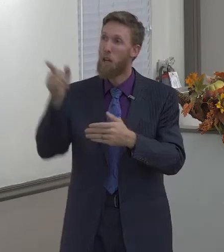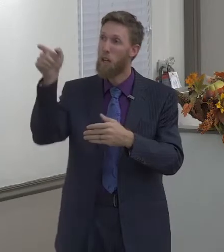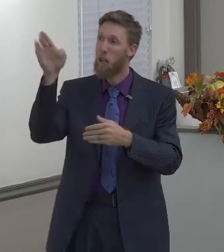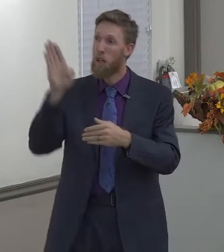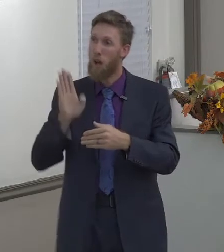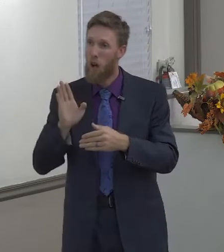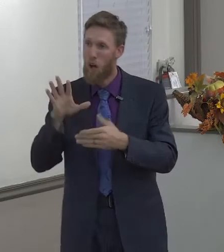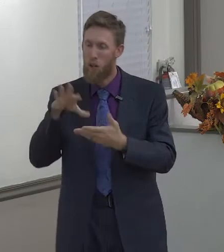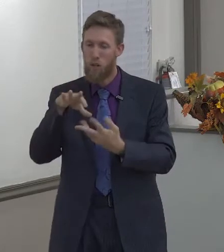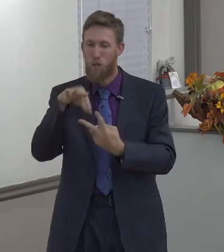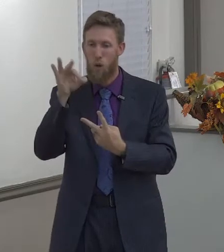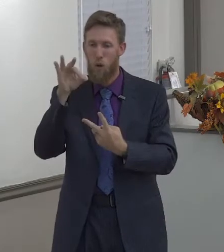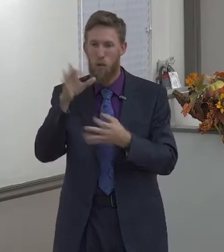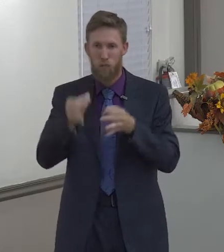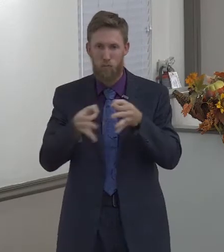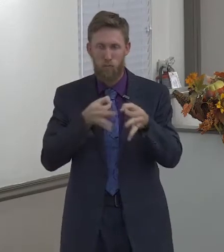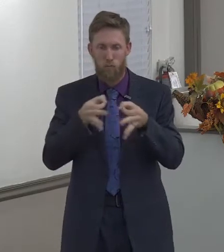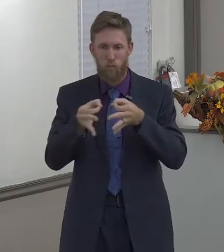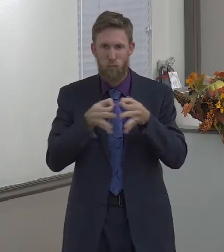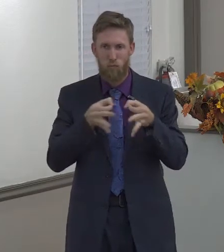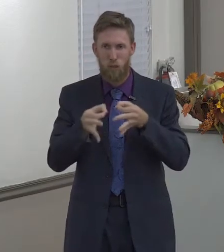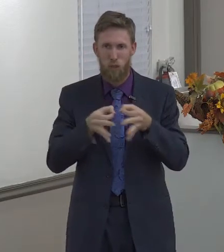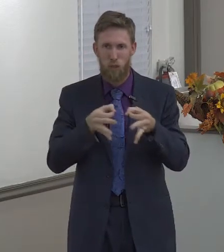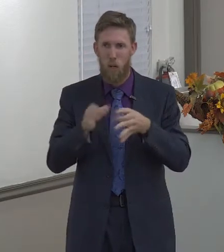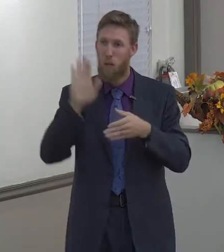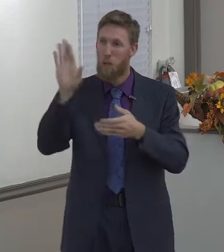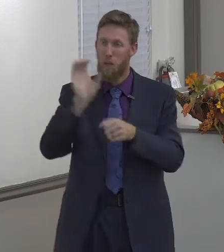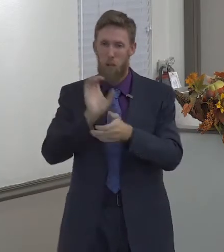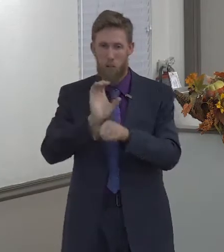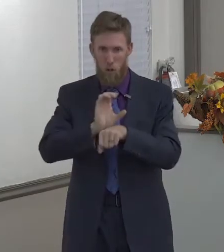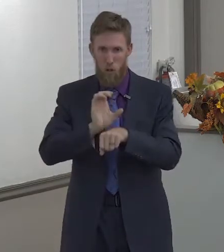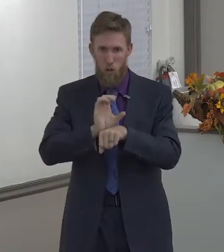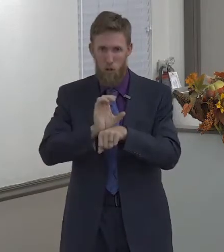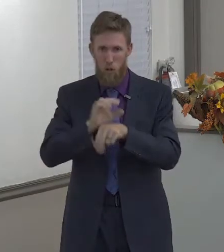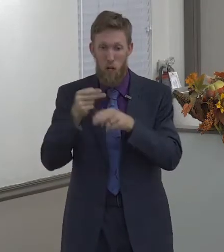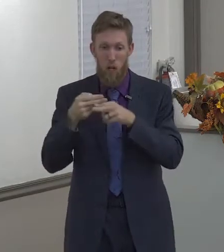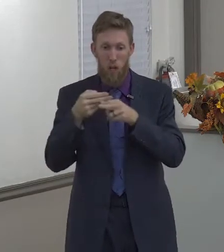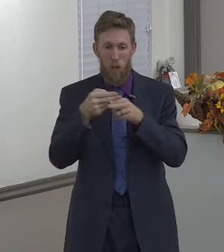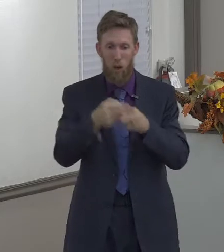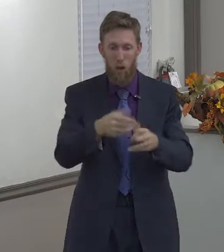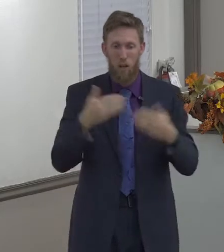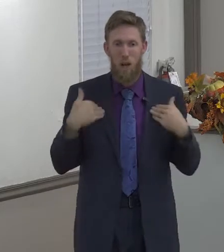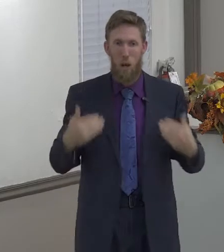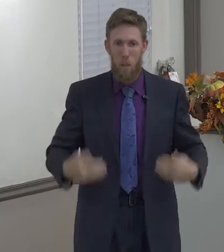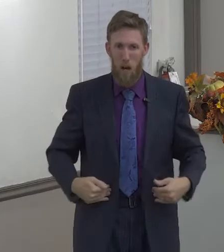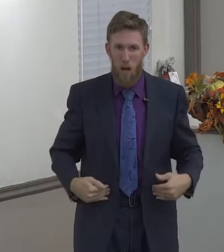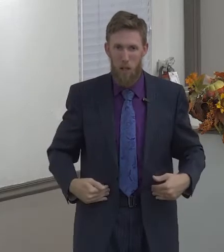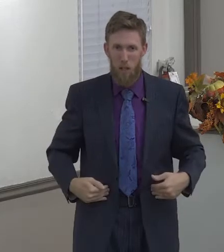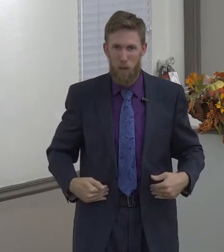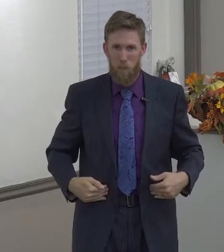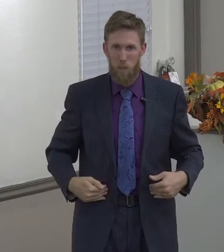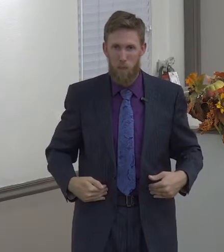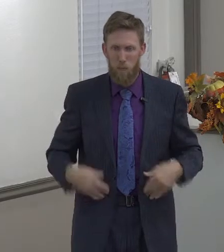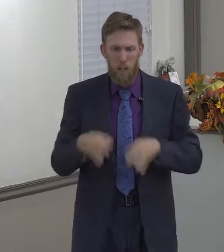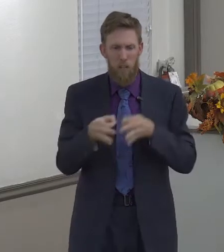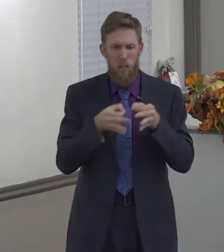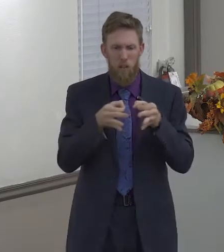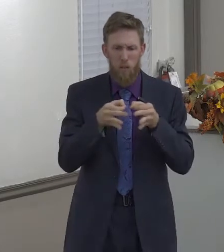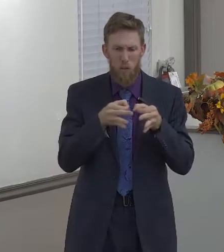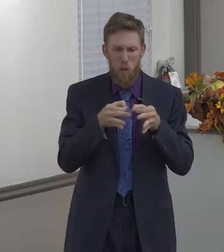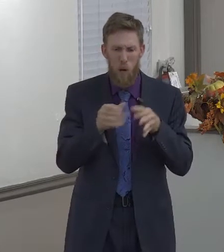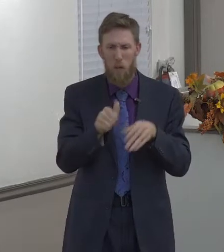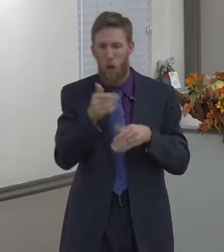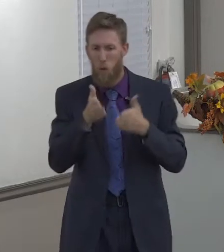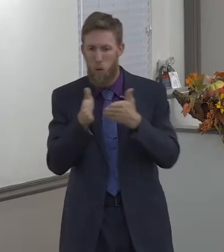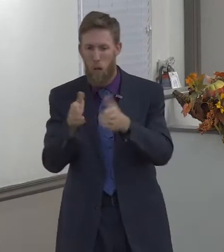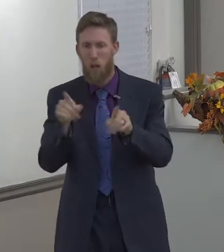to use. But he very, very heavily likens the church to a body. I was thinking about it,